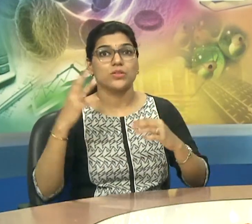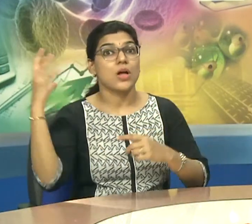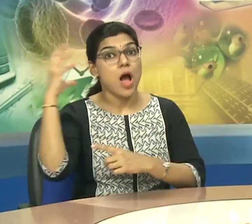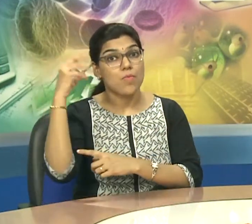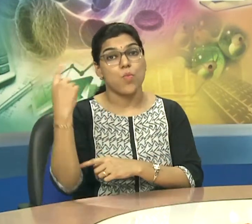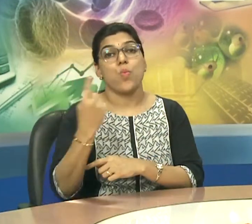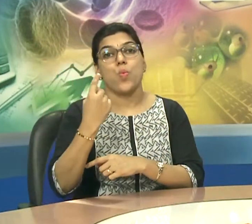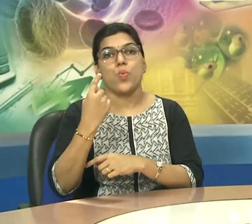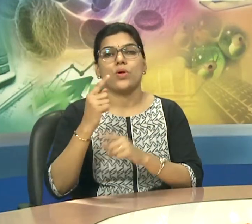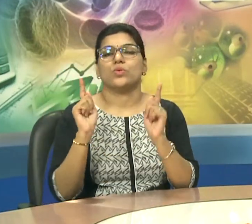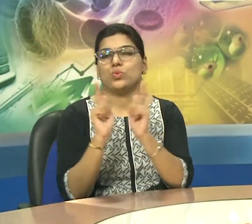the lunch.